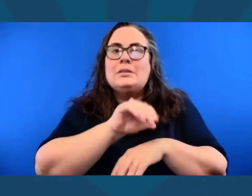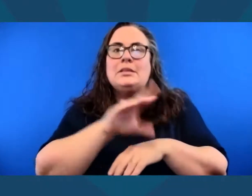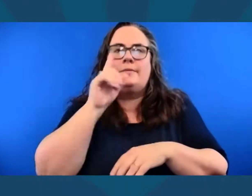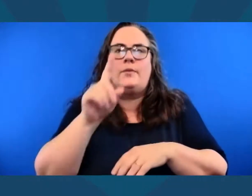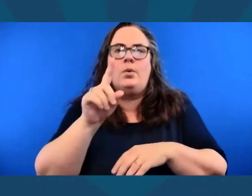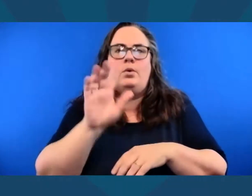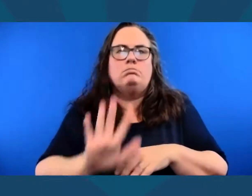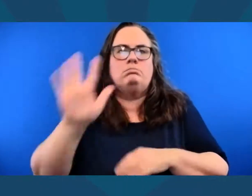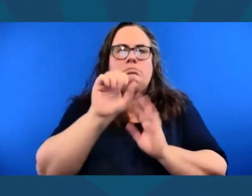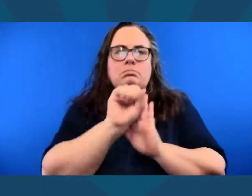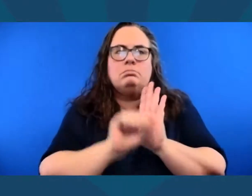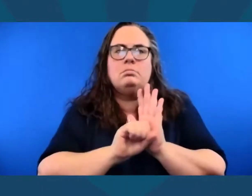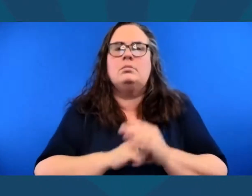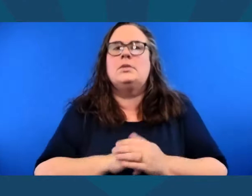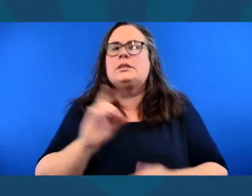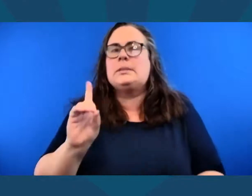state-level family consulting,